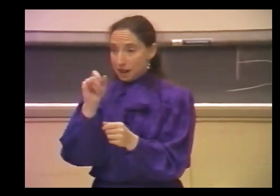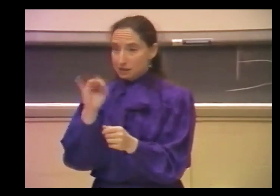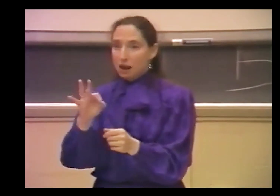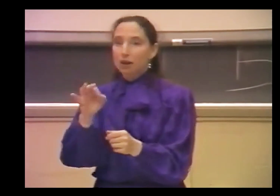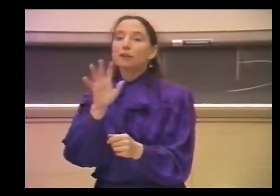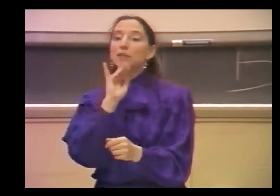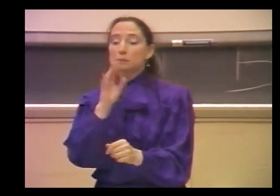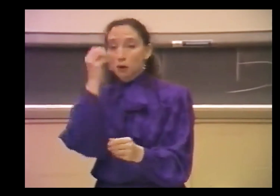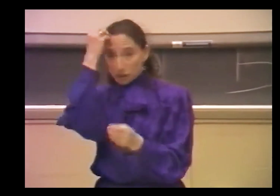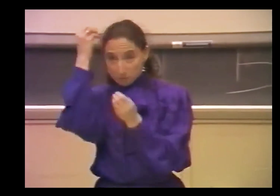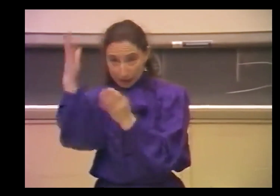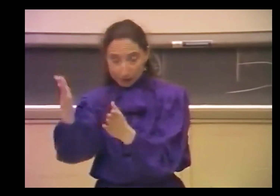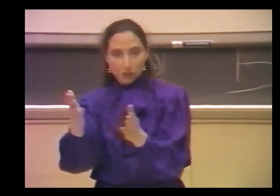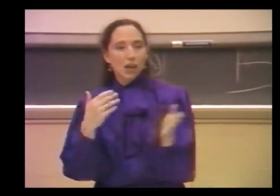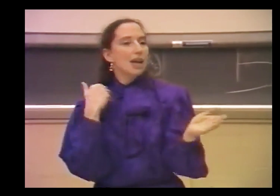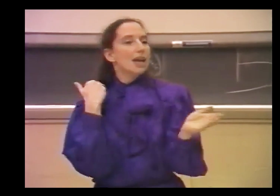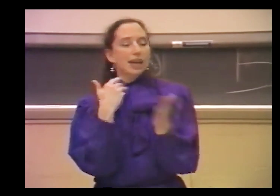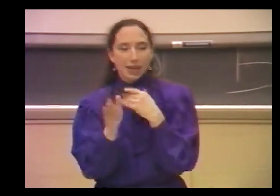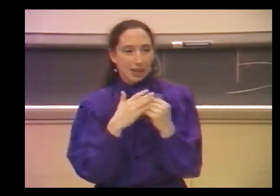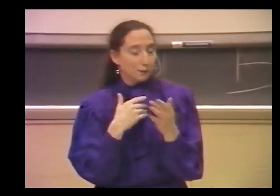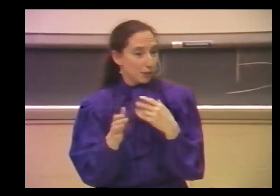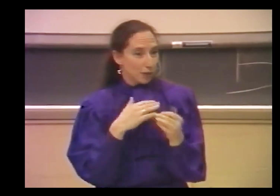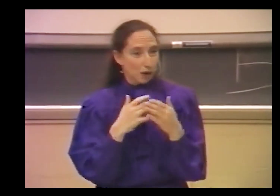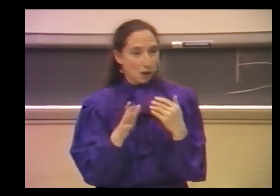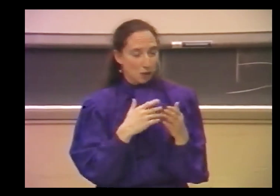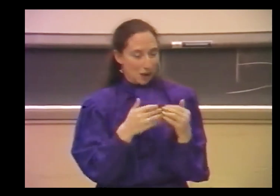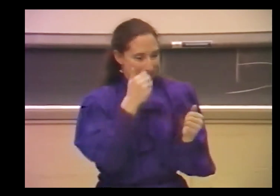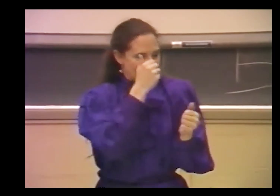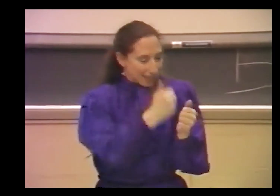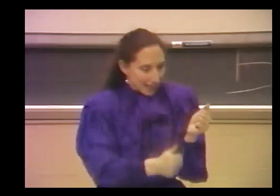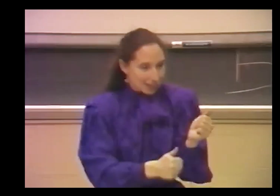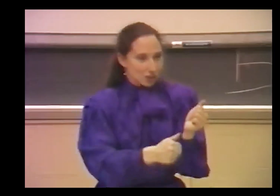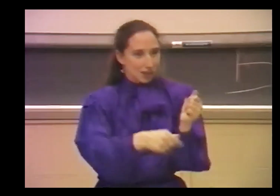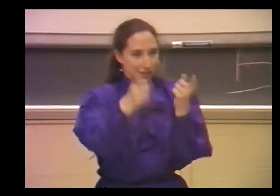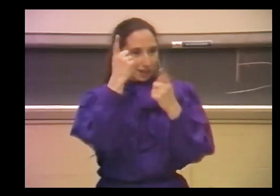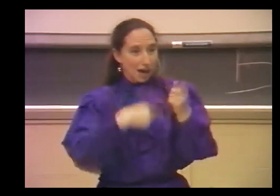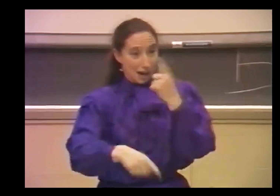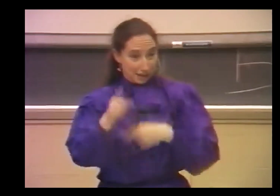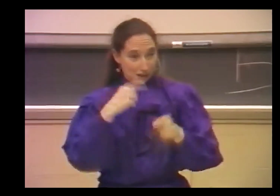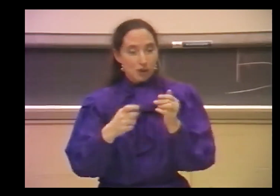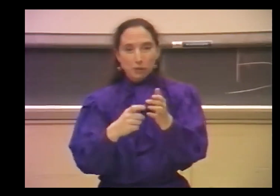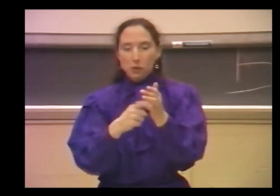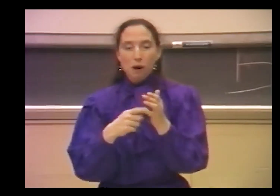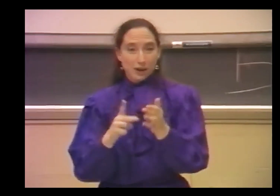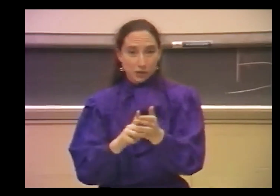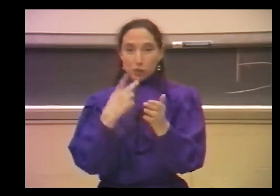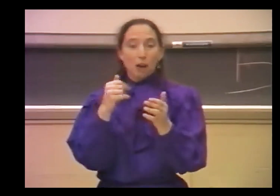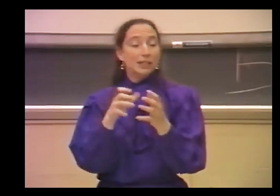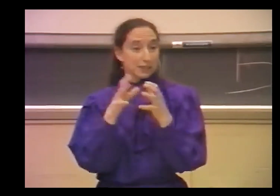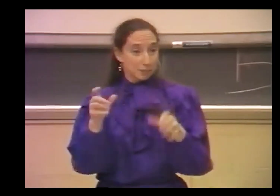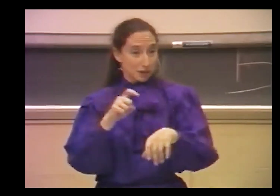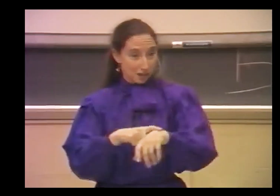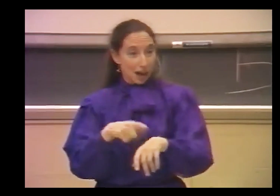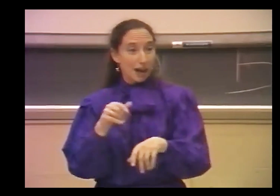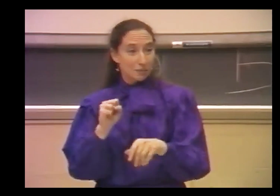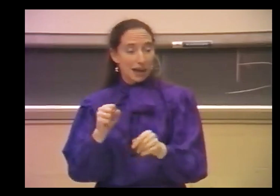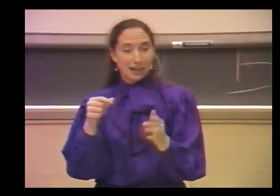content of a spoken message, even though each sign requires twice as much time